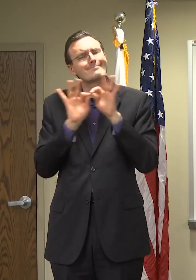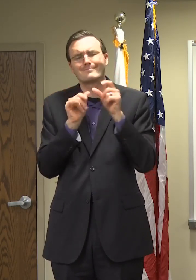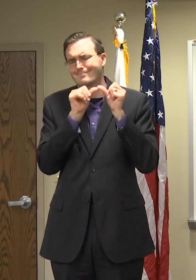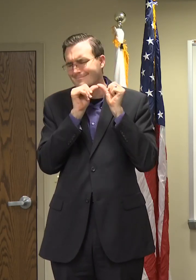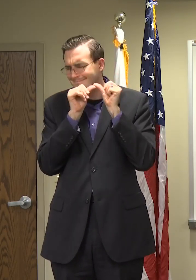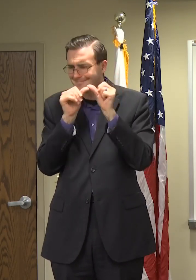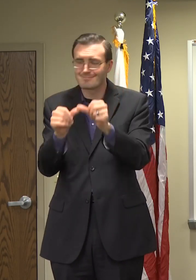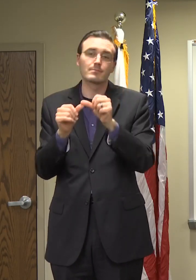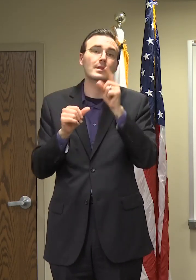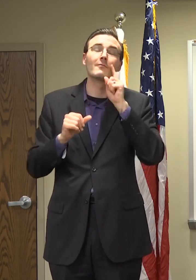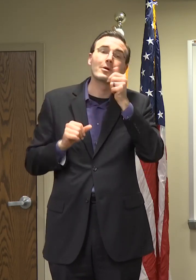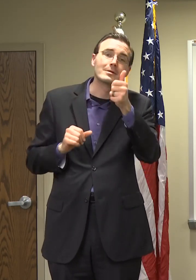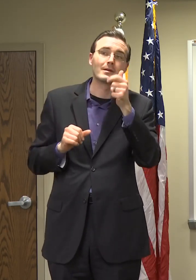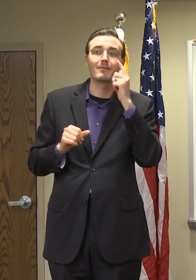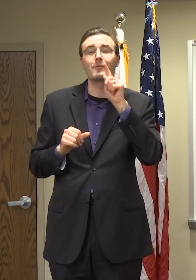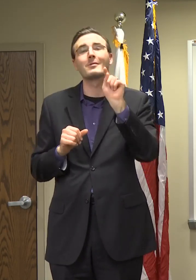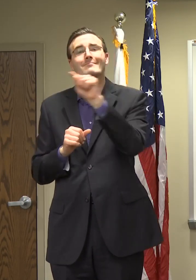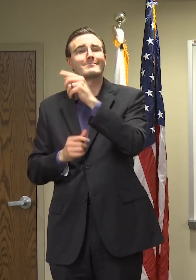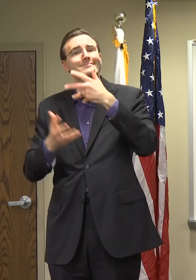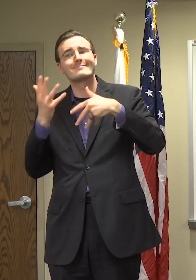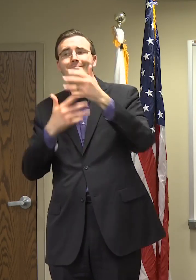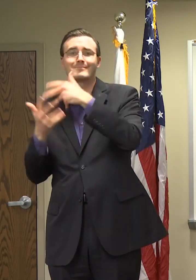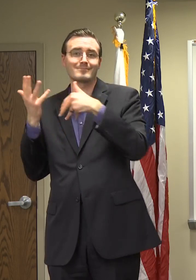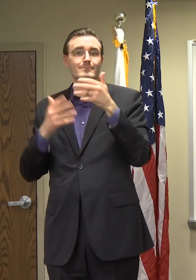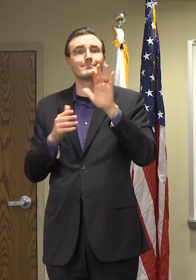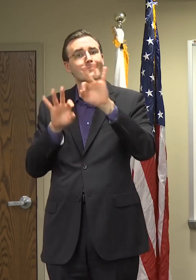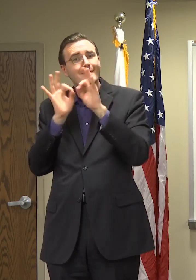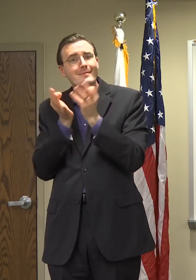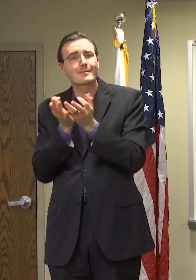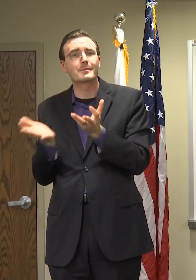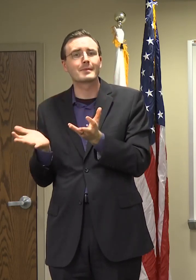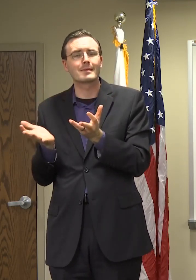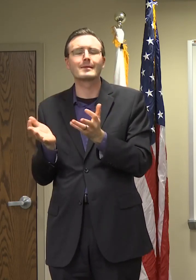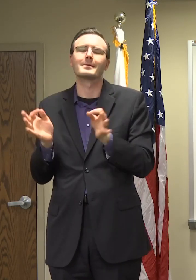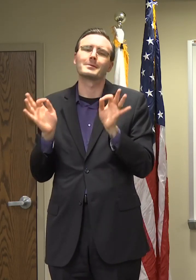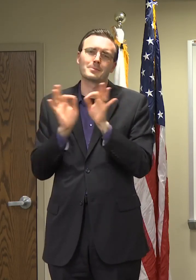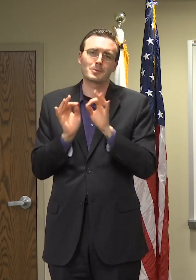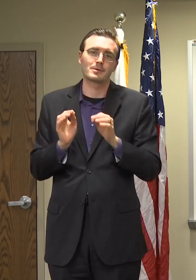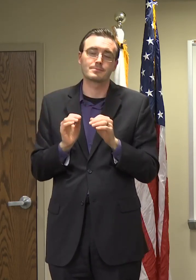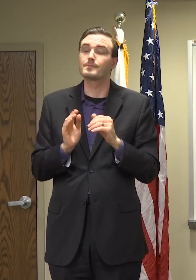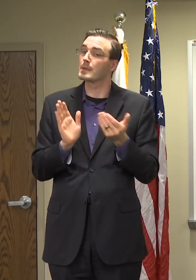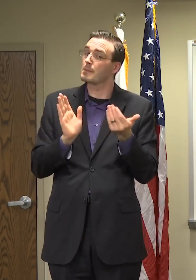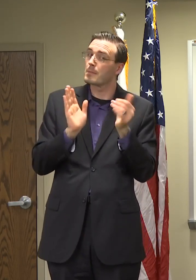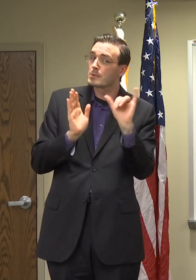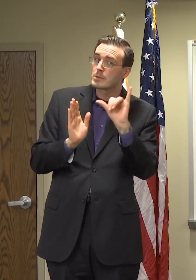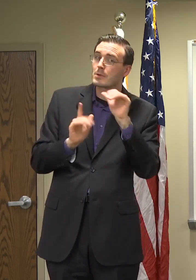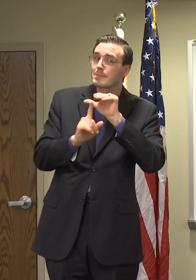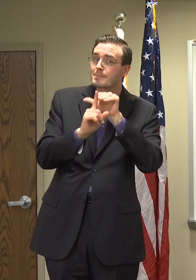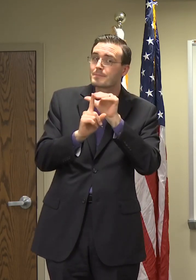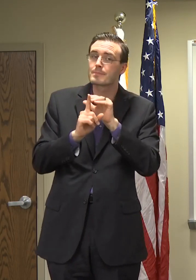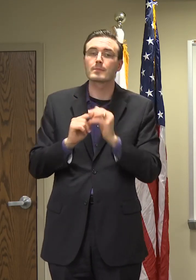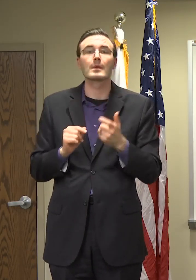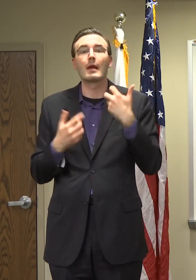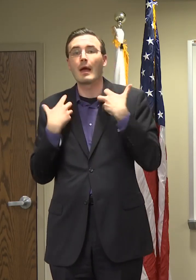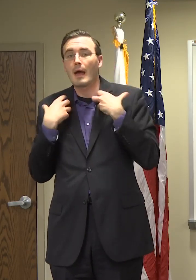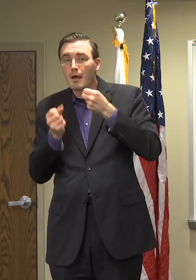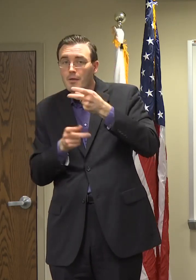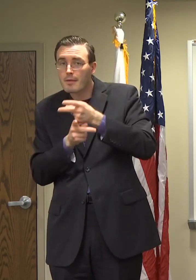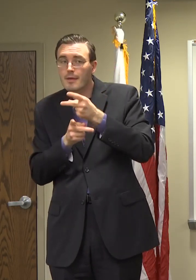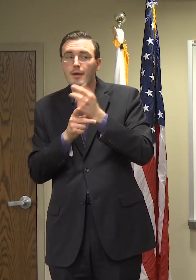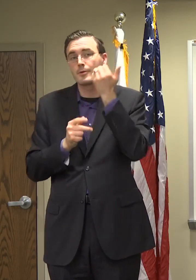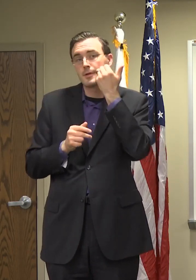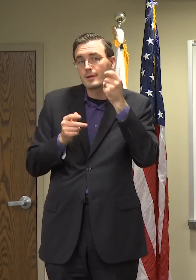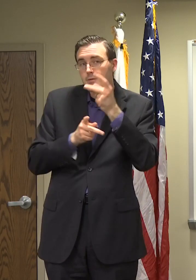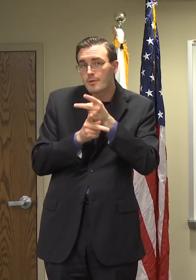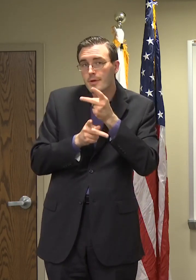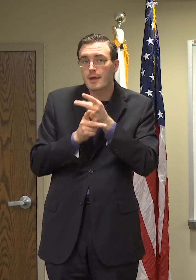still are encouraged to limit essential trips, but I remind people that health care, dental care, mental health care are essential trips